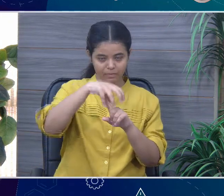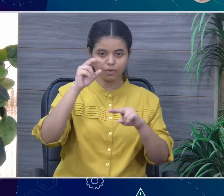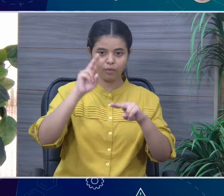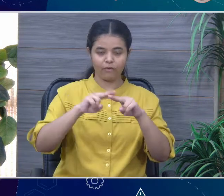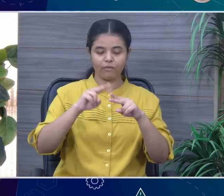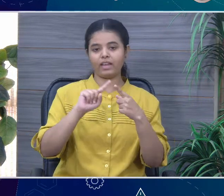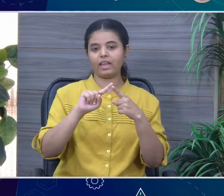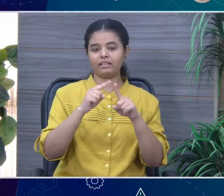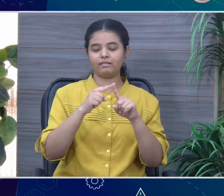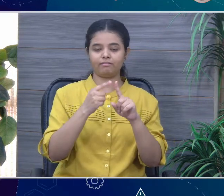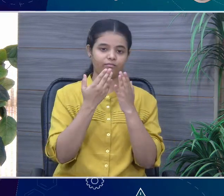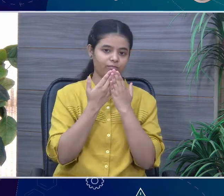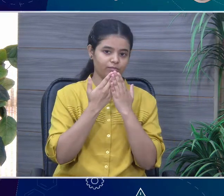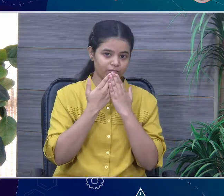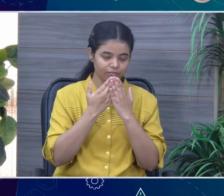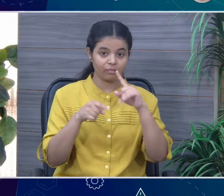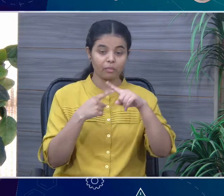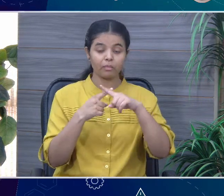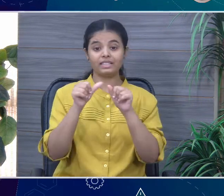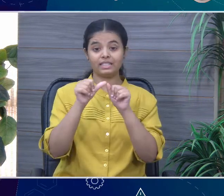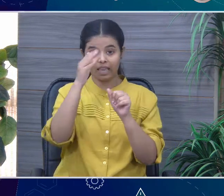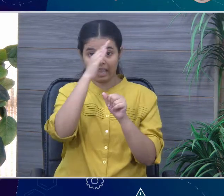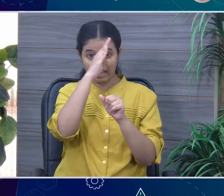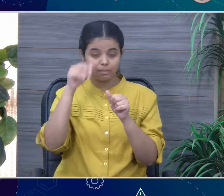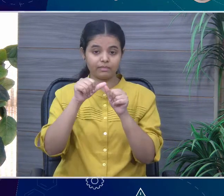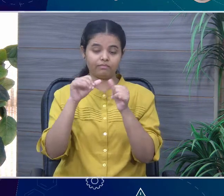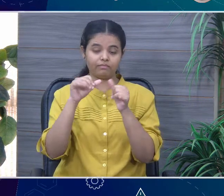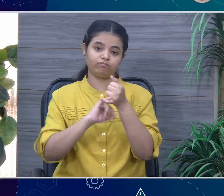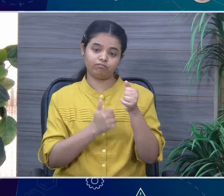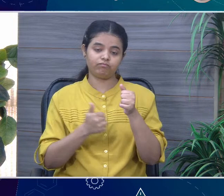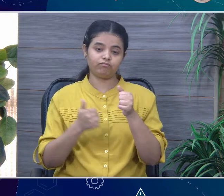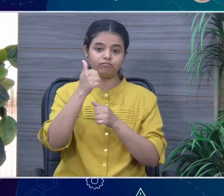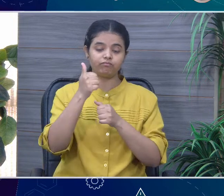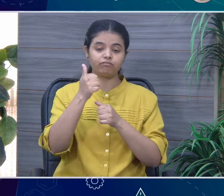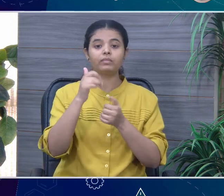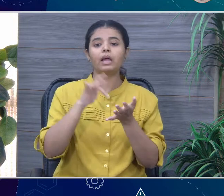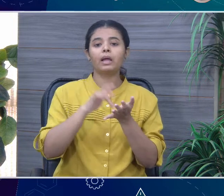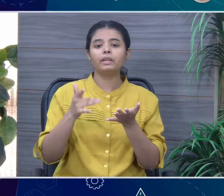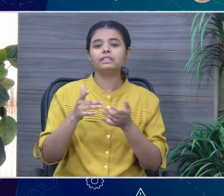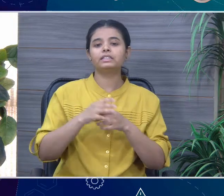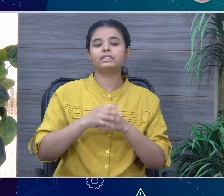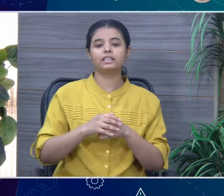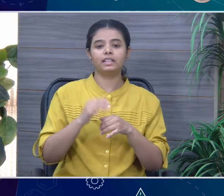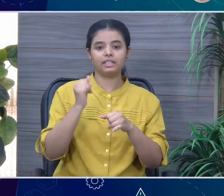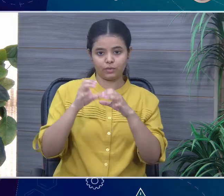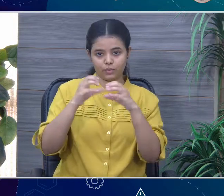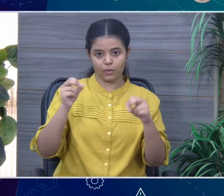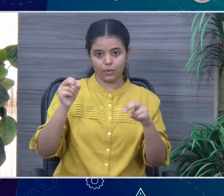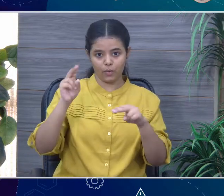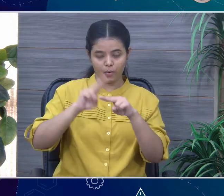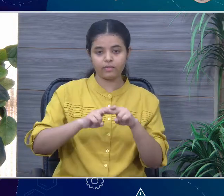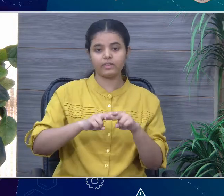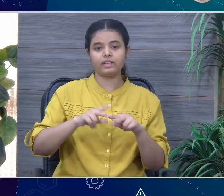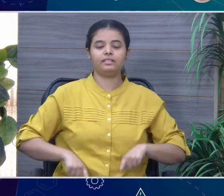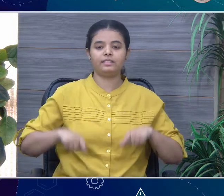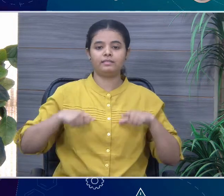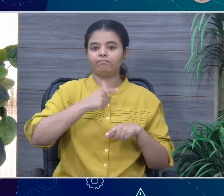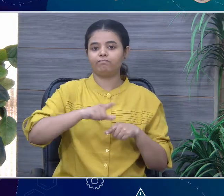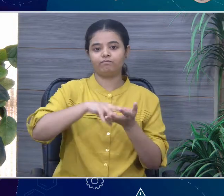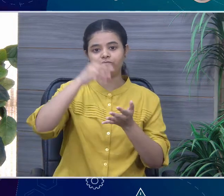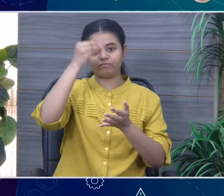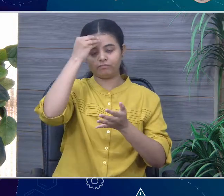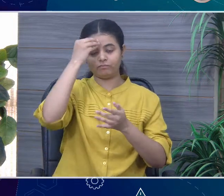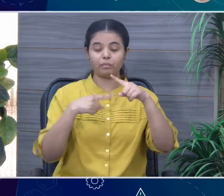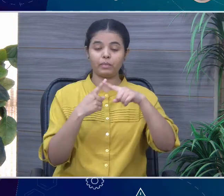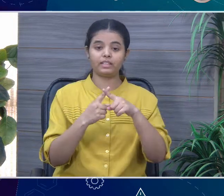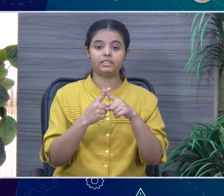Education, and she is also an academic secretary at Institute of Lifelong Learning, and that's a department in University